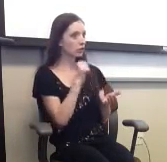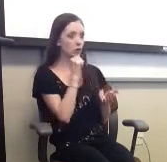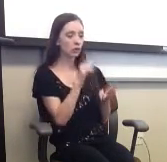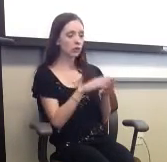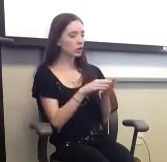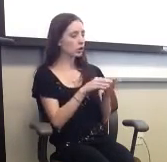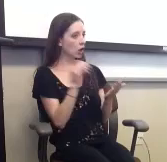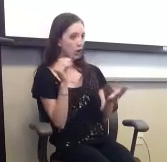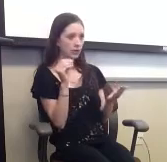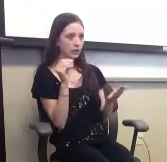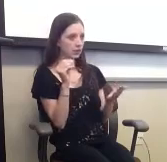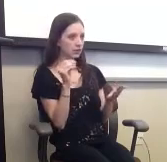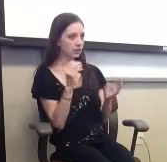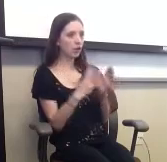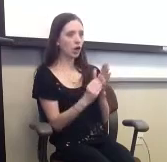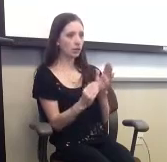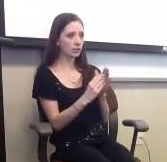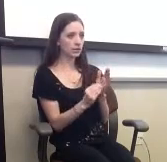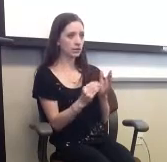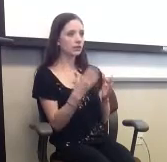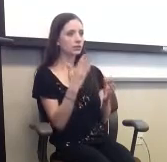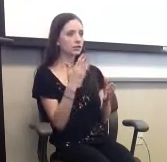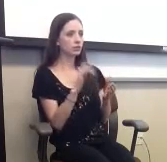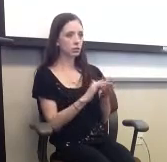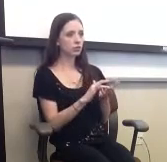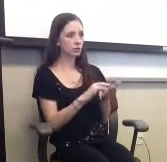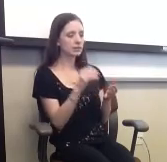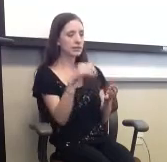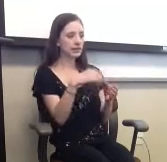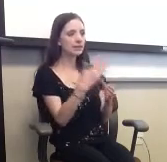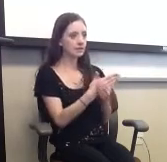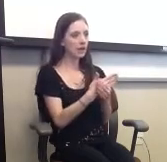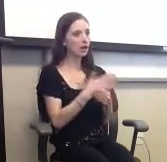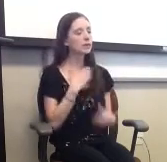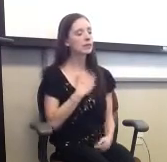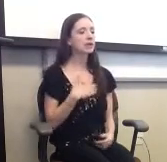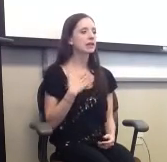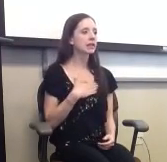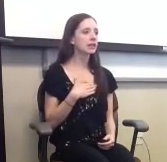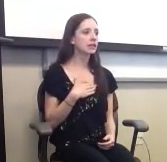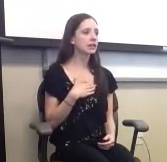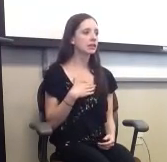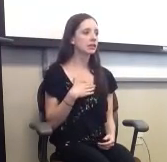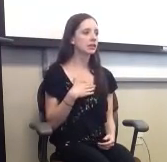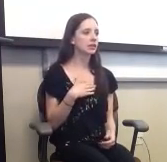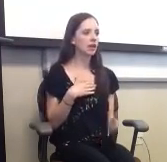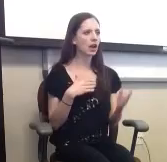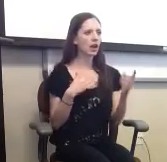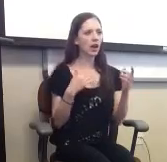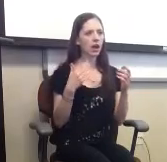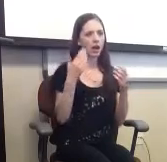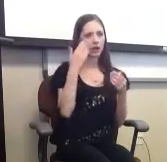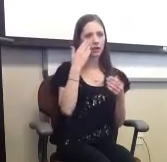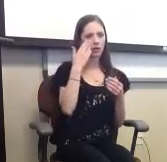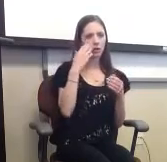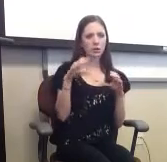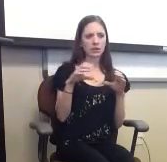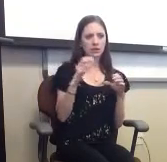curious, I know that was the practice, Mm-hmm. and I know it's no longer the practice, but what about all the copies of the prescriptions